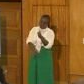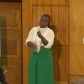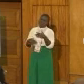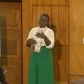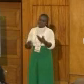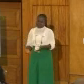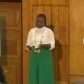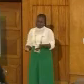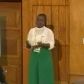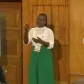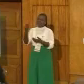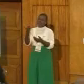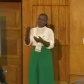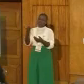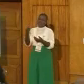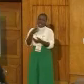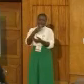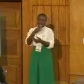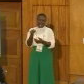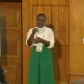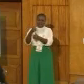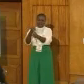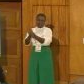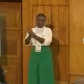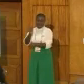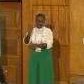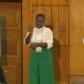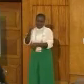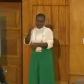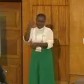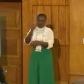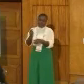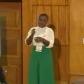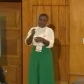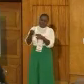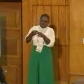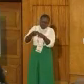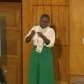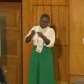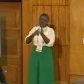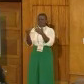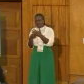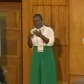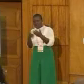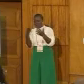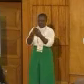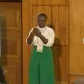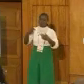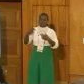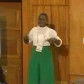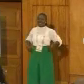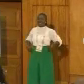removing inactive clients and prioritizing follow-up, ensured program resources are focused on those retained in care. And then through health service